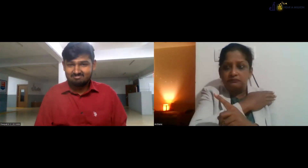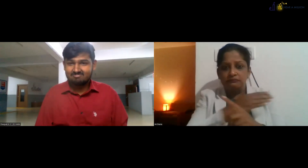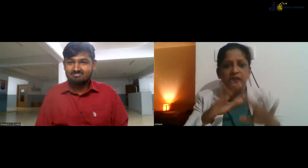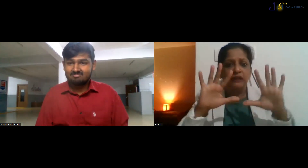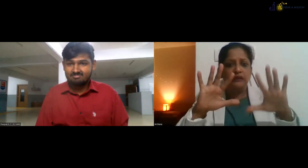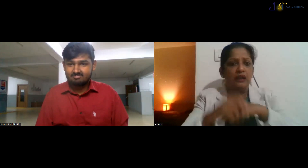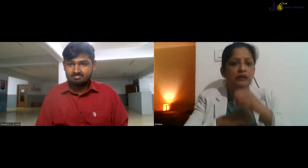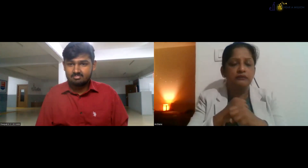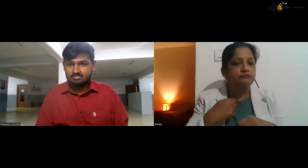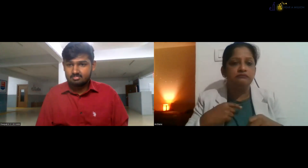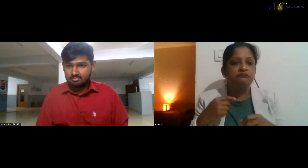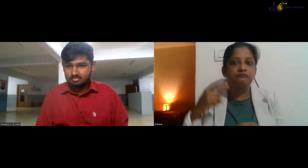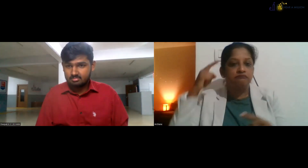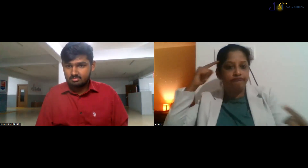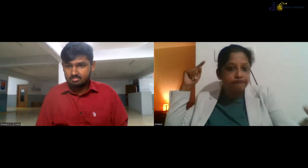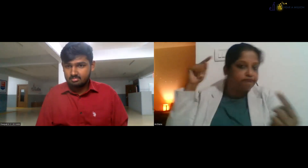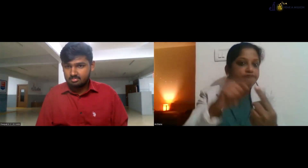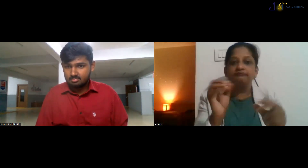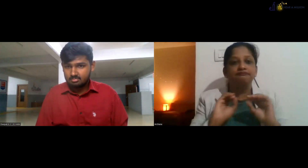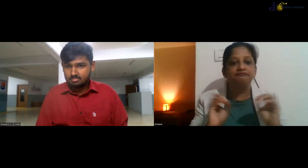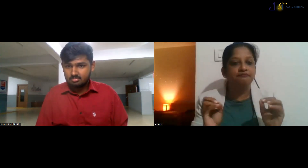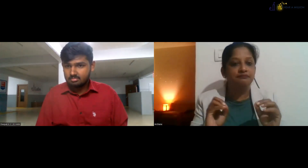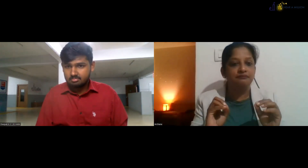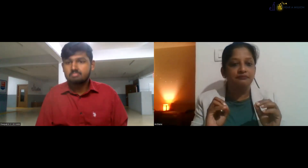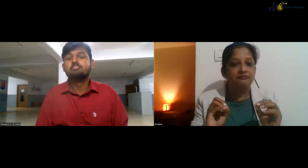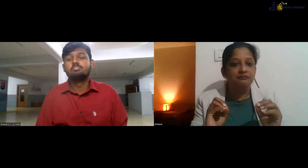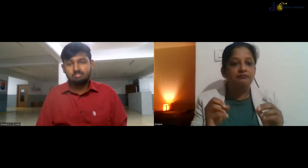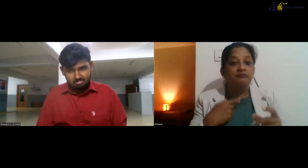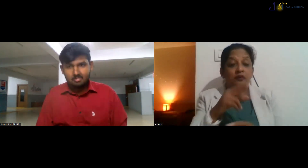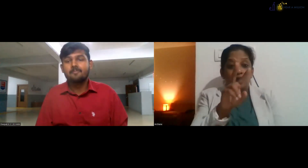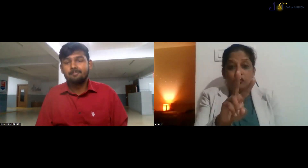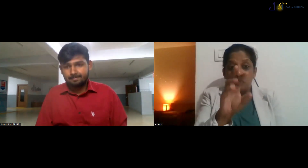from 2018, so it's been 8 years.